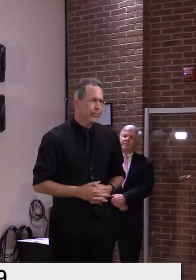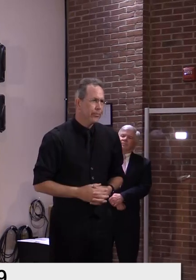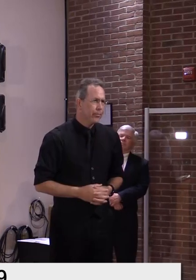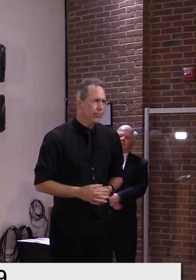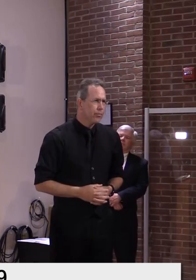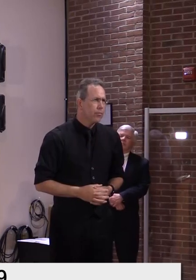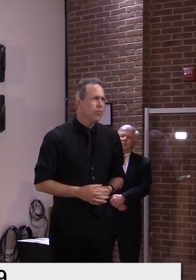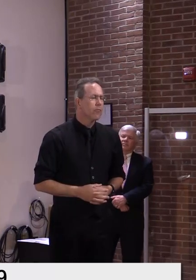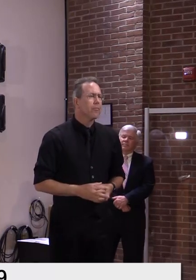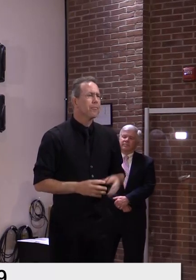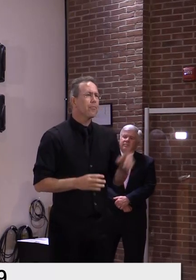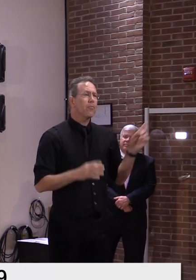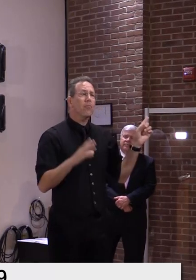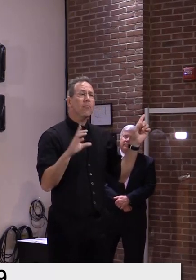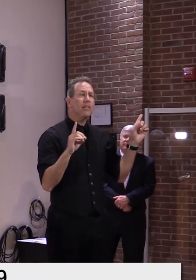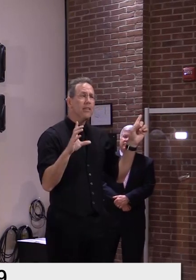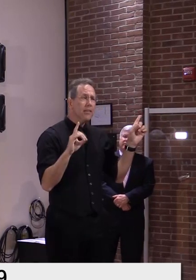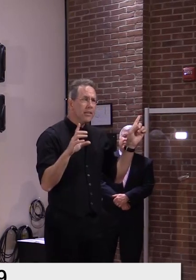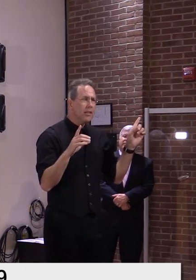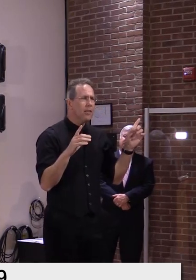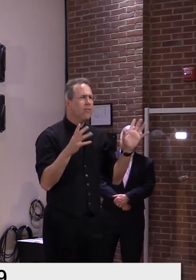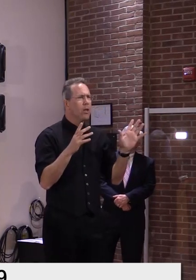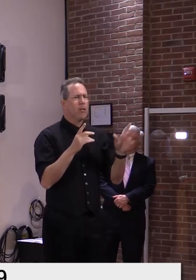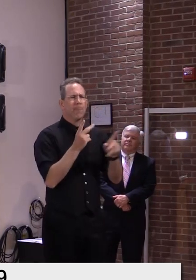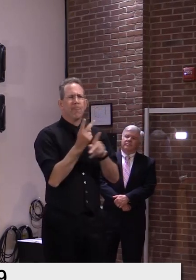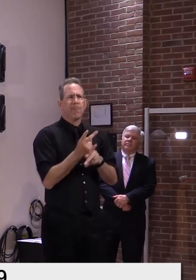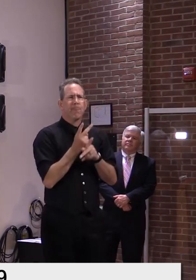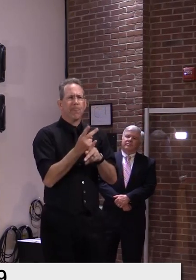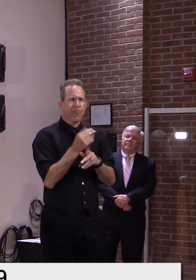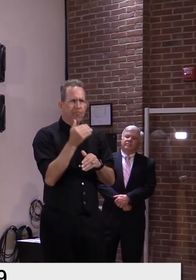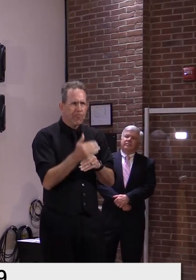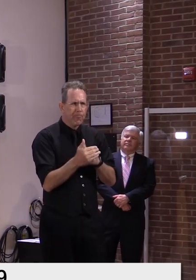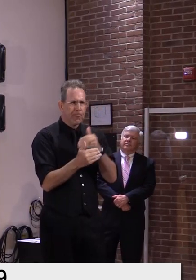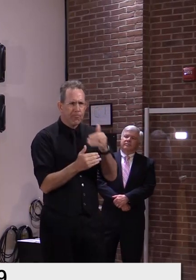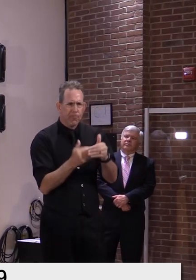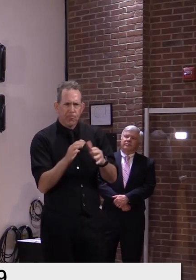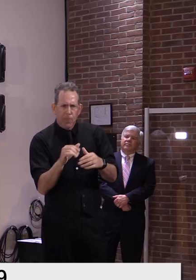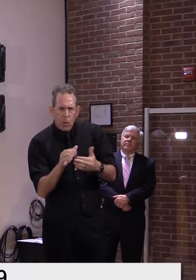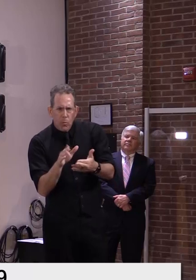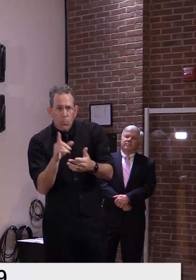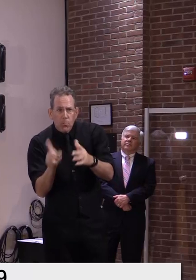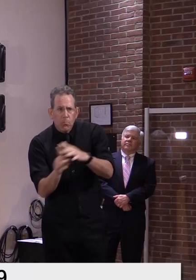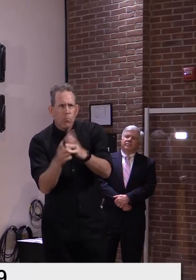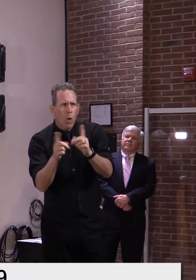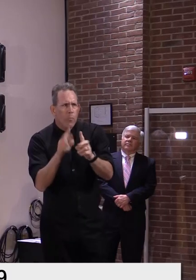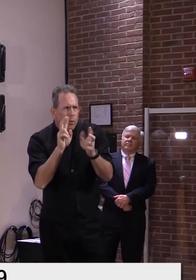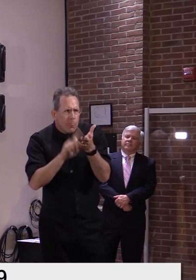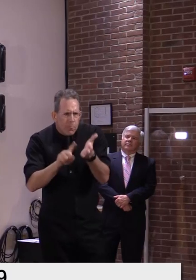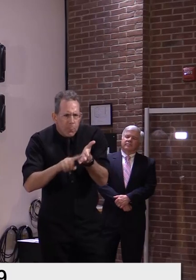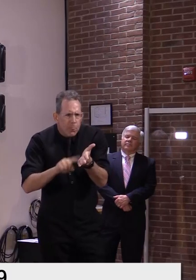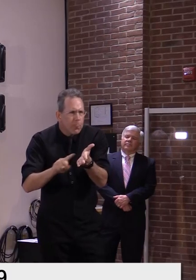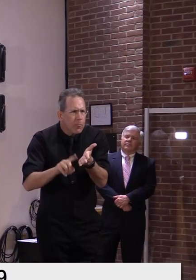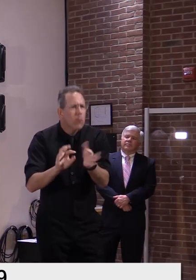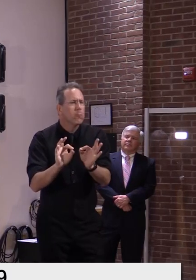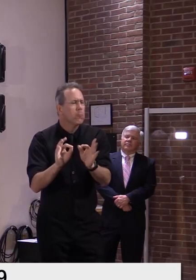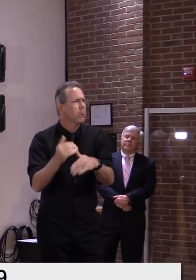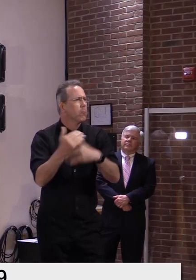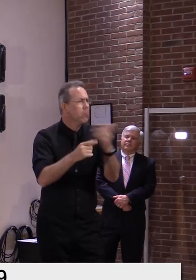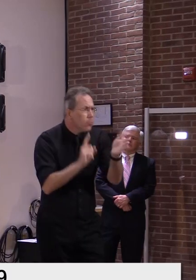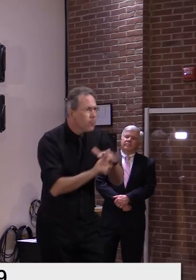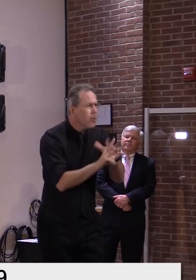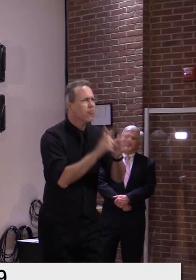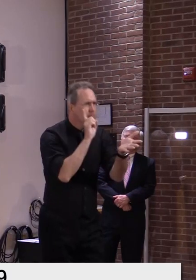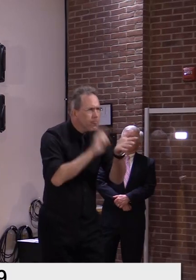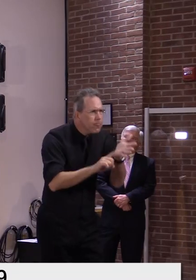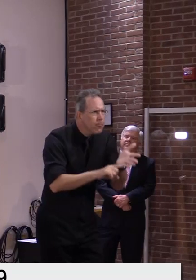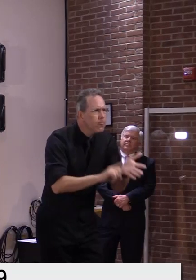deliberate in their approach and are doing an extensive review, it clearly doesn't sound like something that is